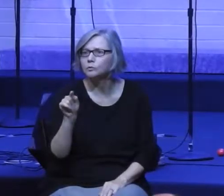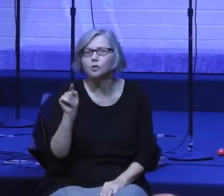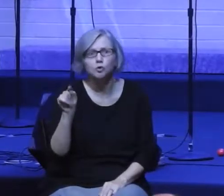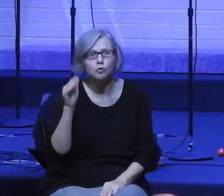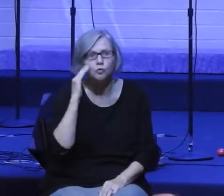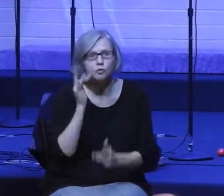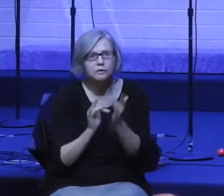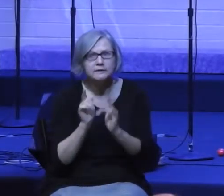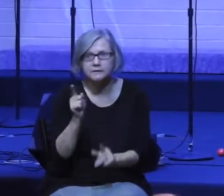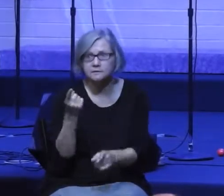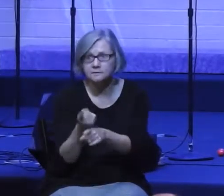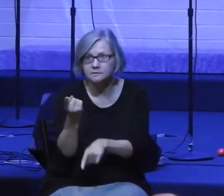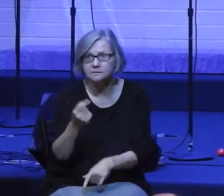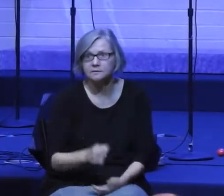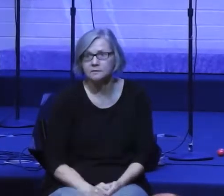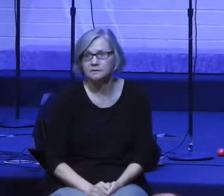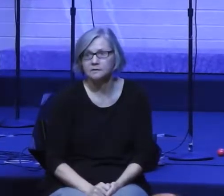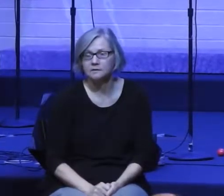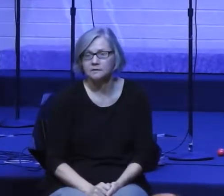knew Jesus, didn't you?